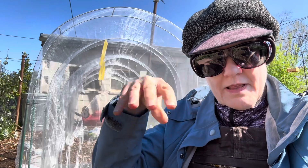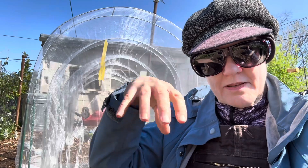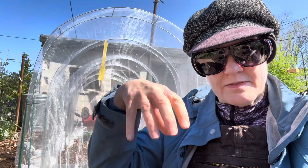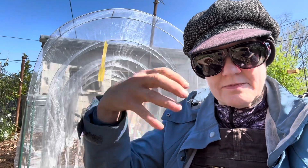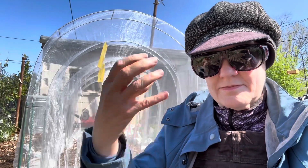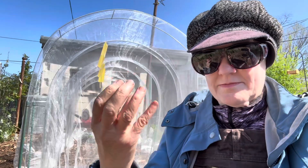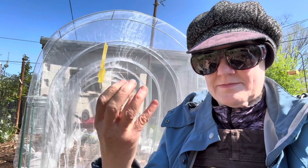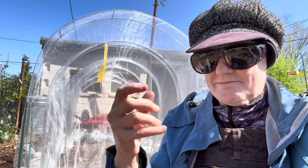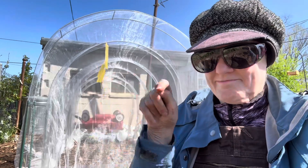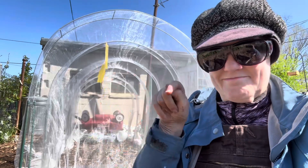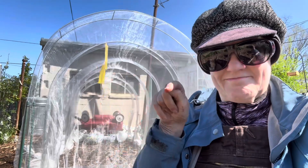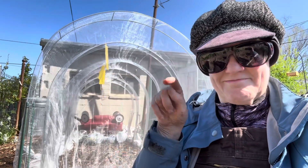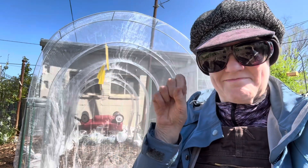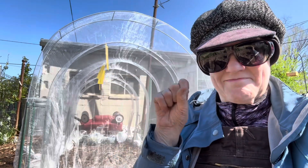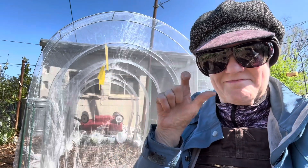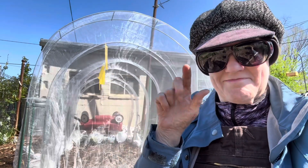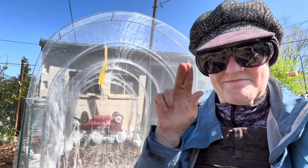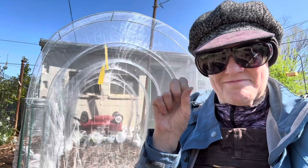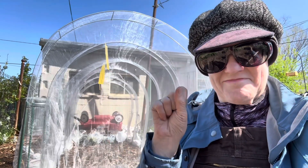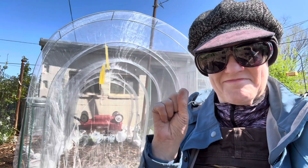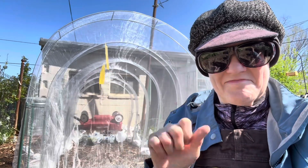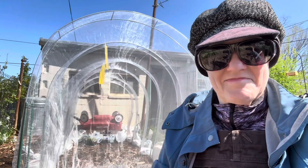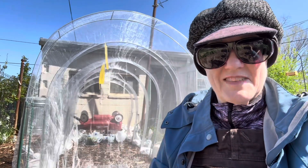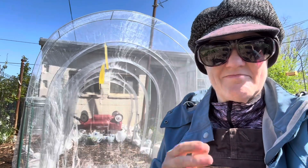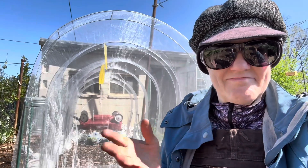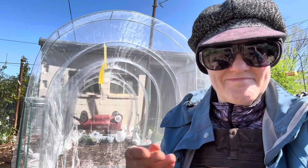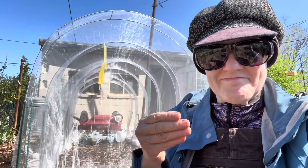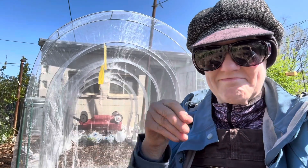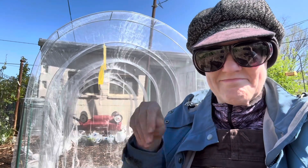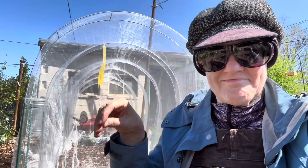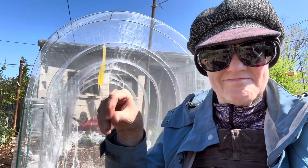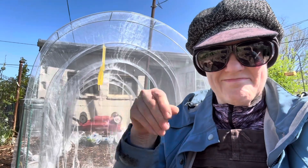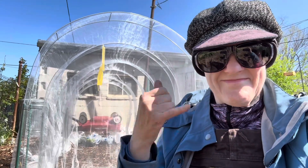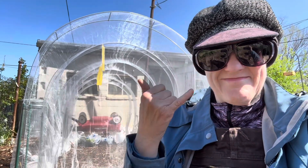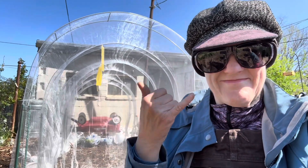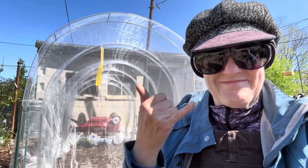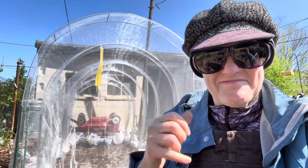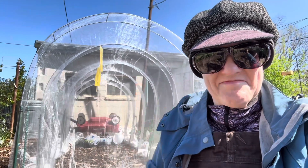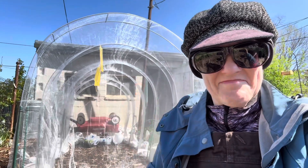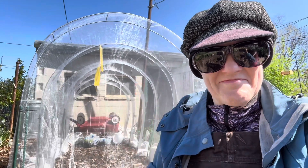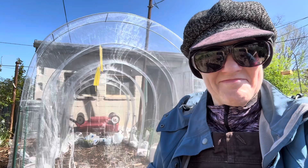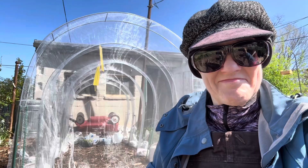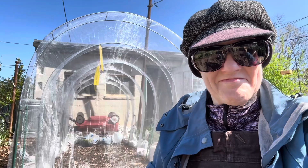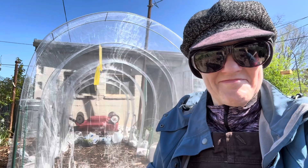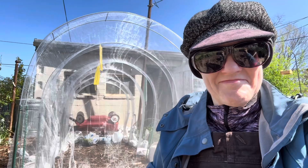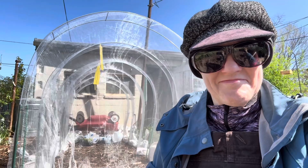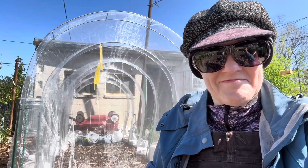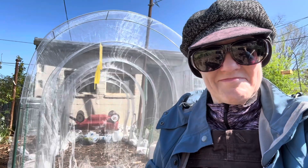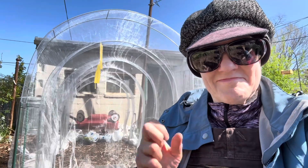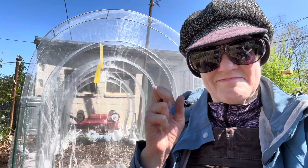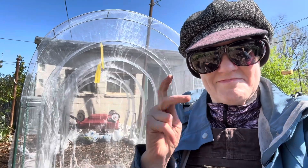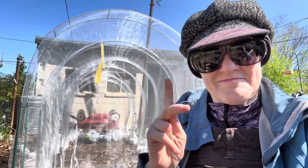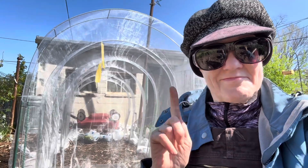pesky slugs got up into the root systems. So I added some Sluggos to prevent that this year.